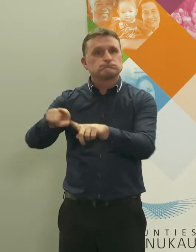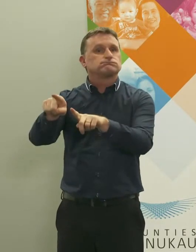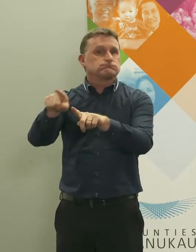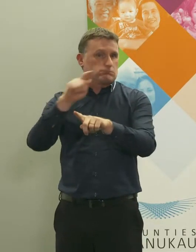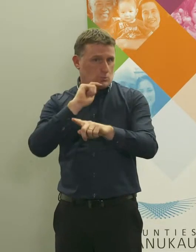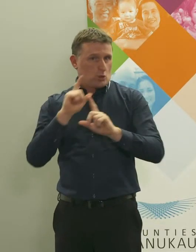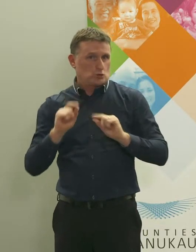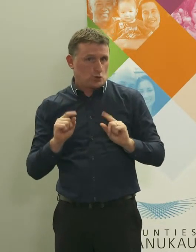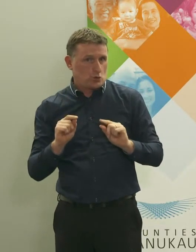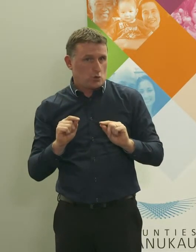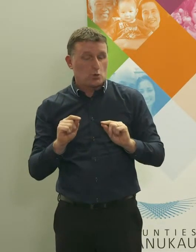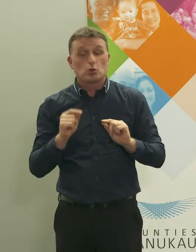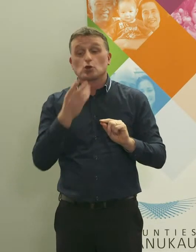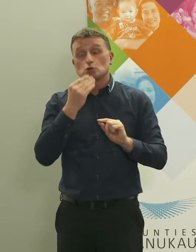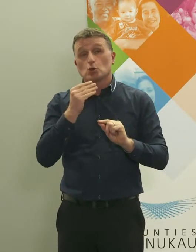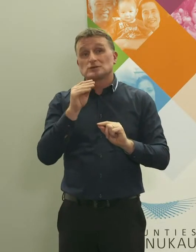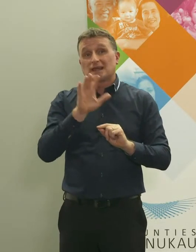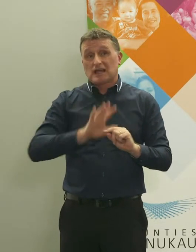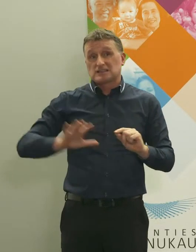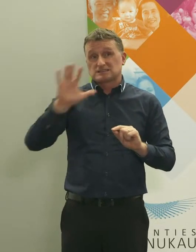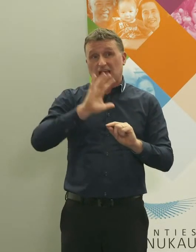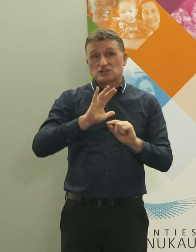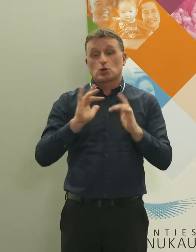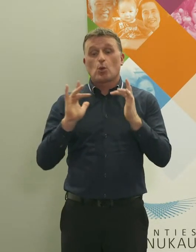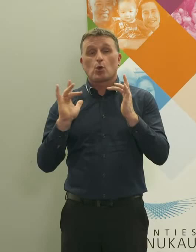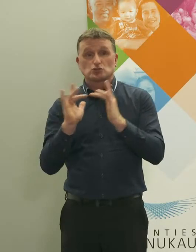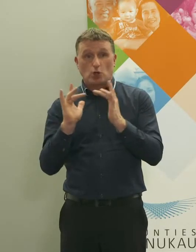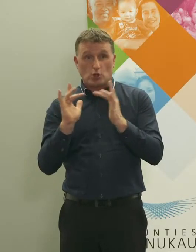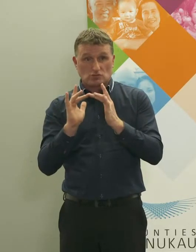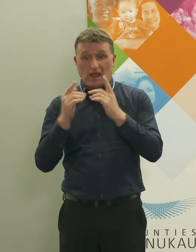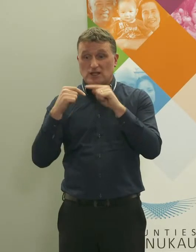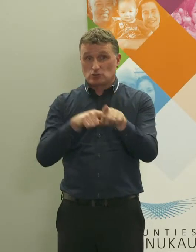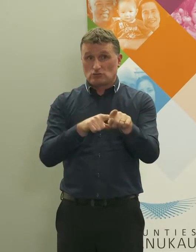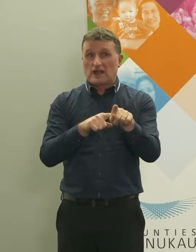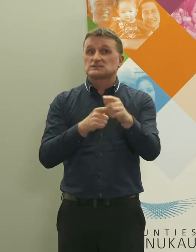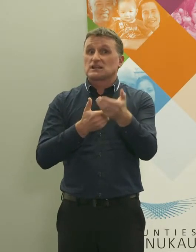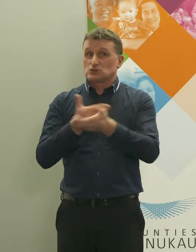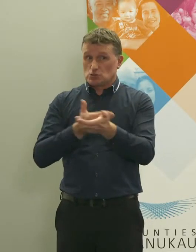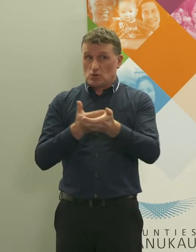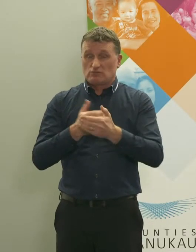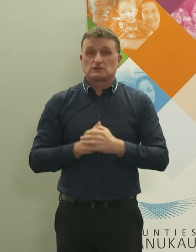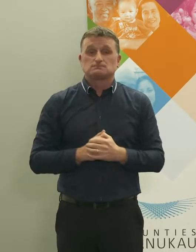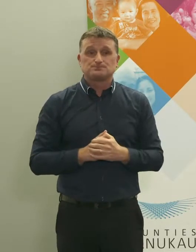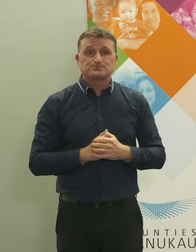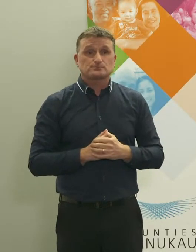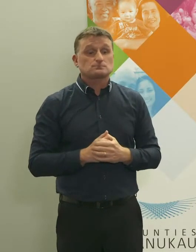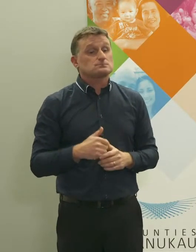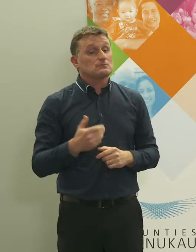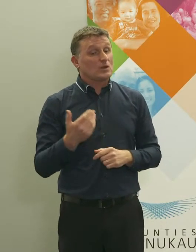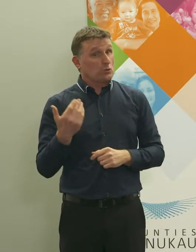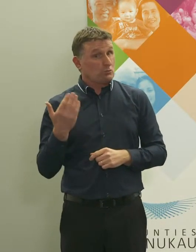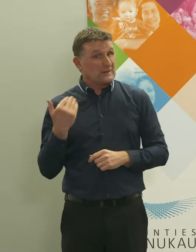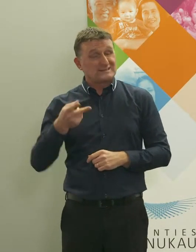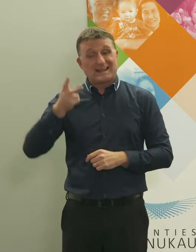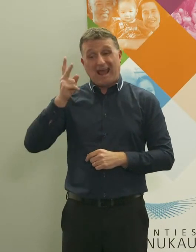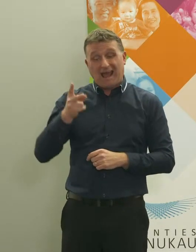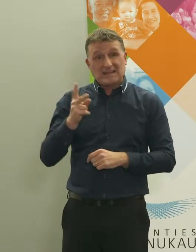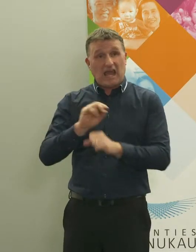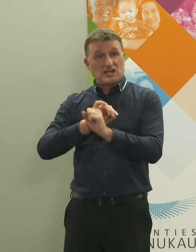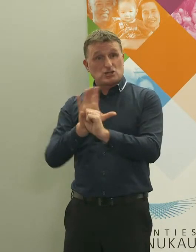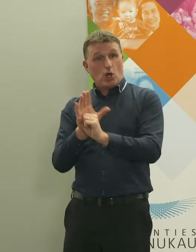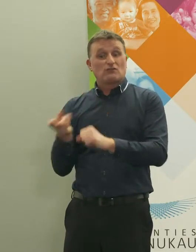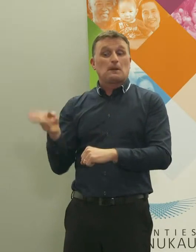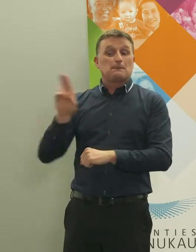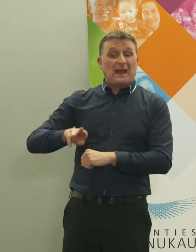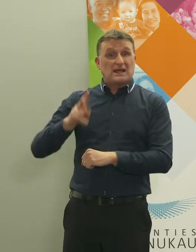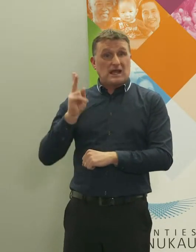Solution to manage and delegate that work. This recent resurgence provided the opportunity to test the